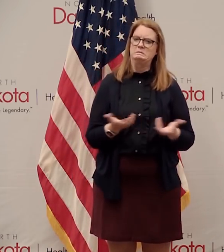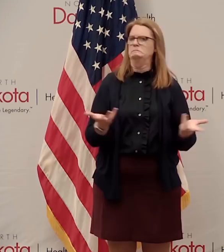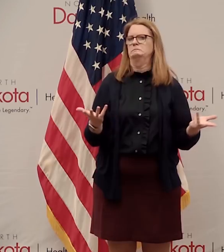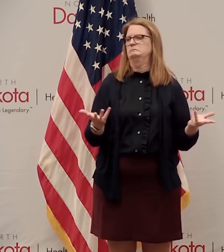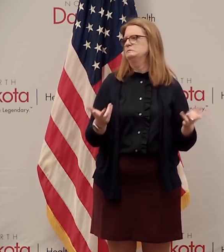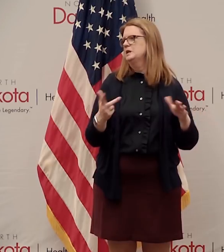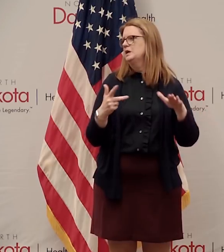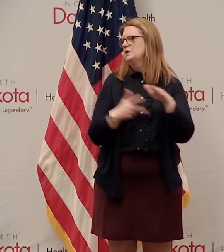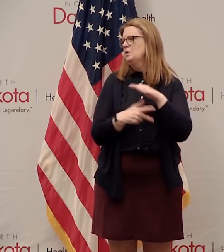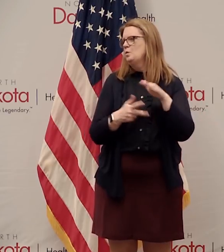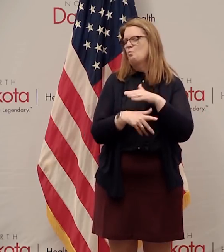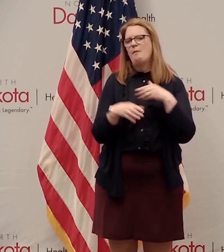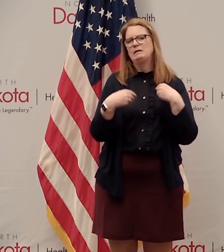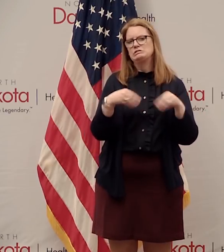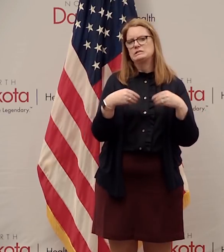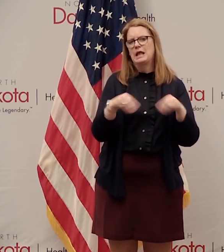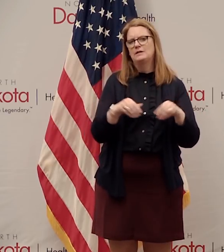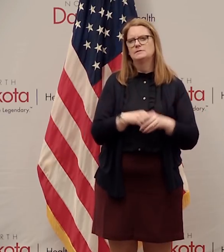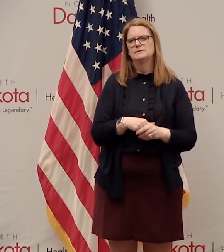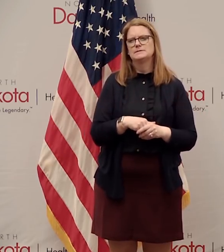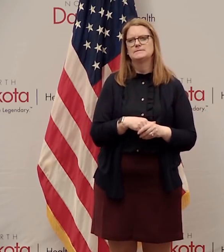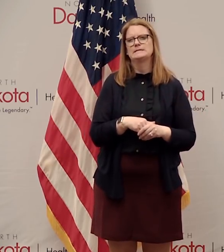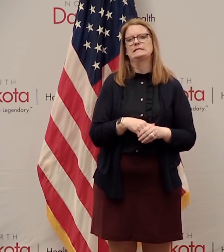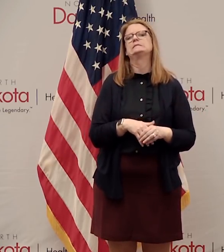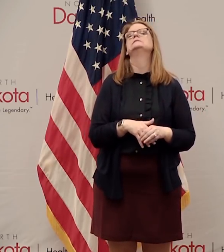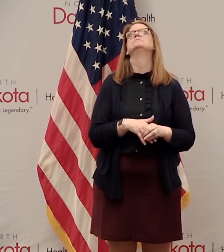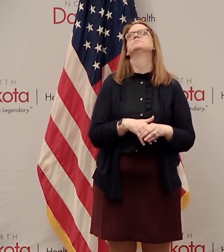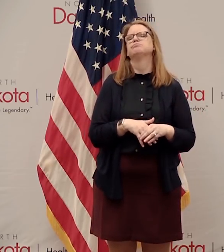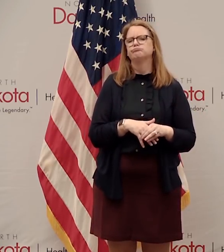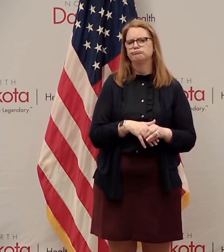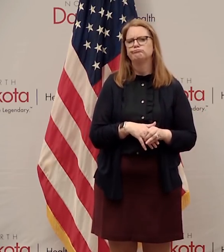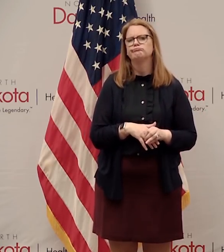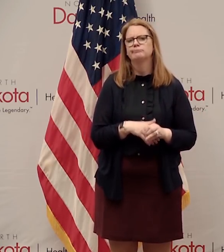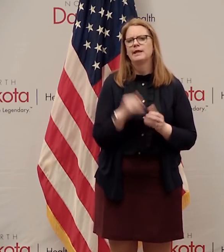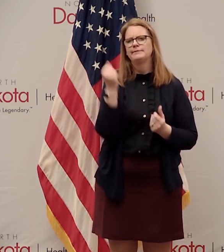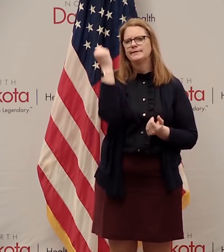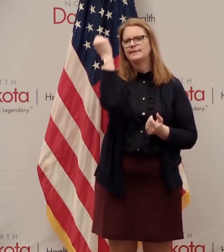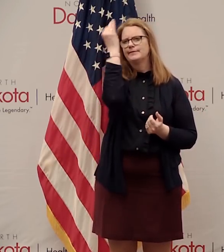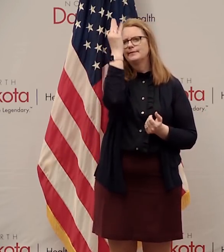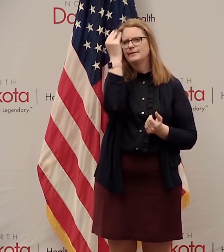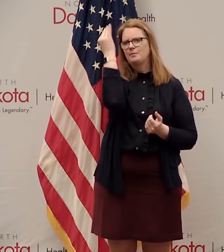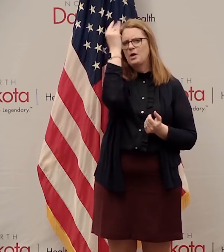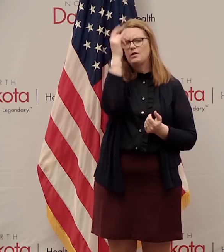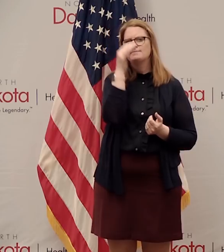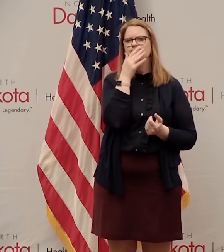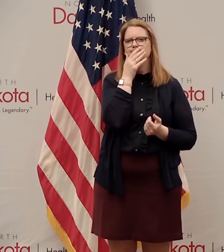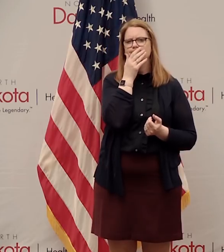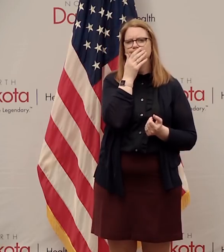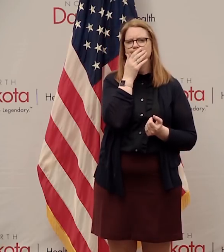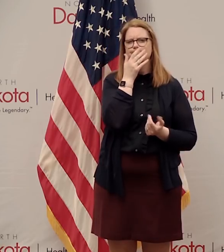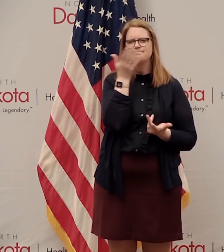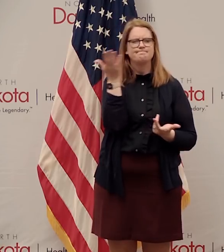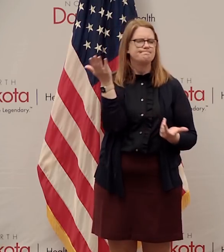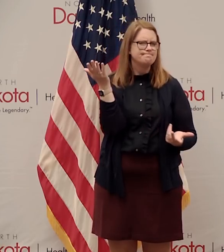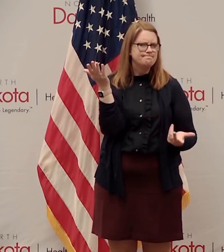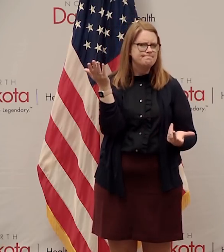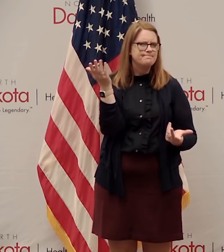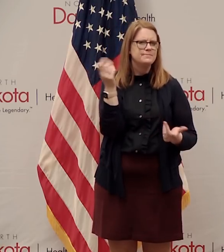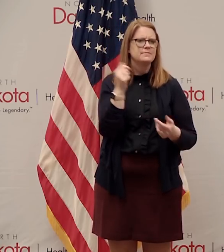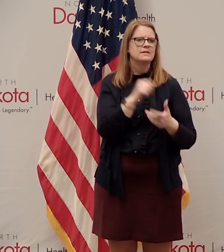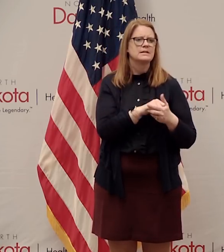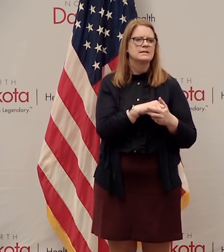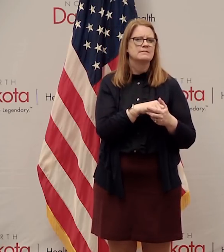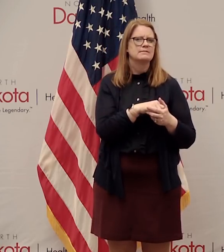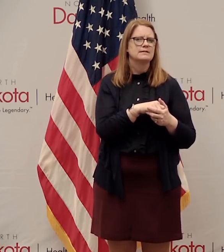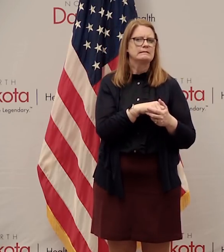to rummage sales, so I'll have to take that one under consideration, because they wouldn't fall under any